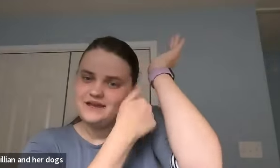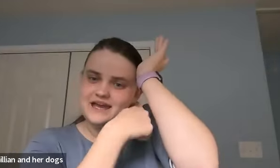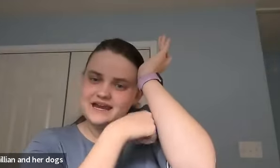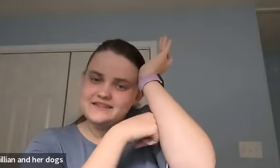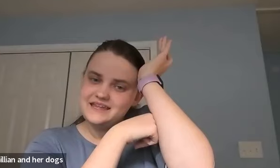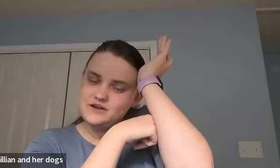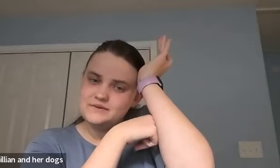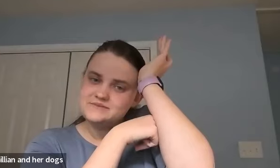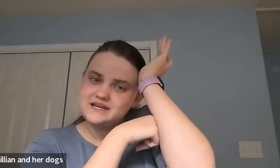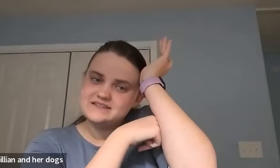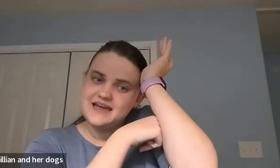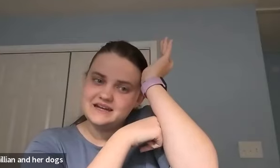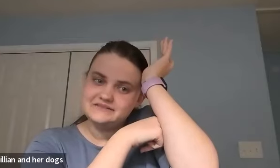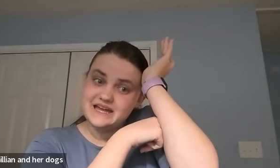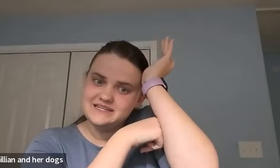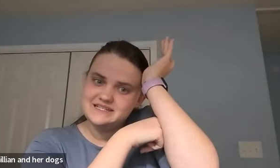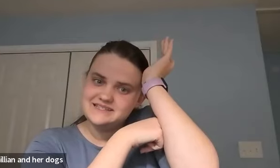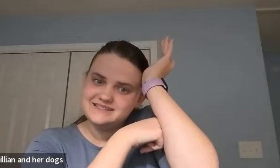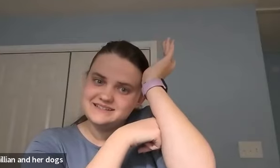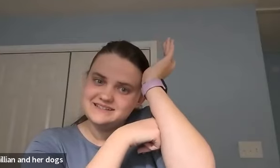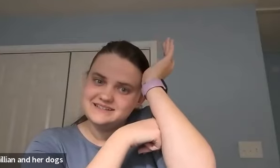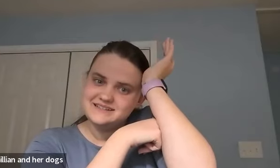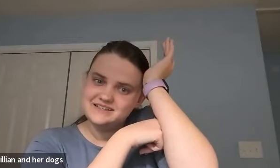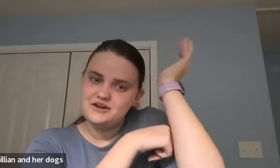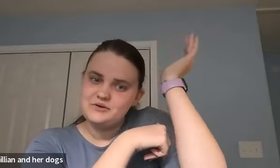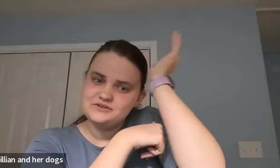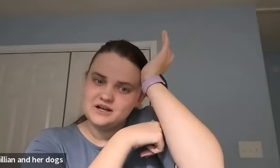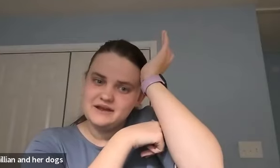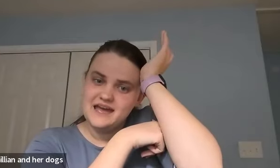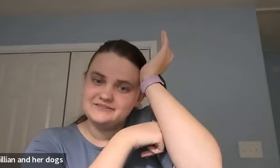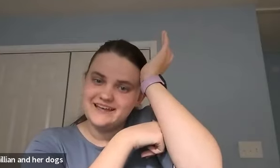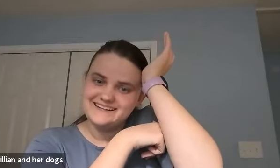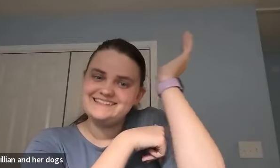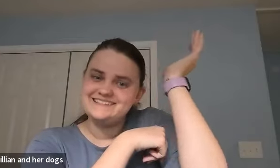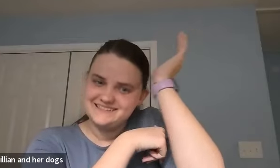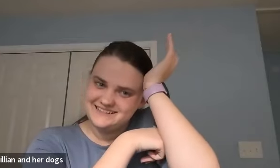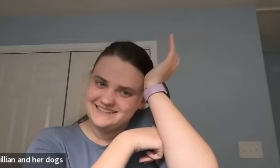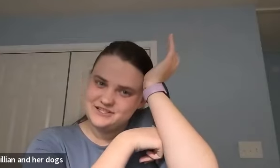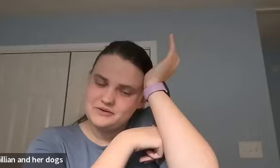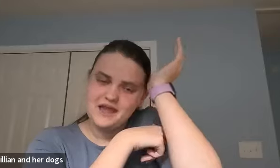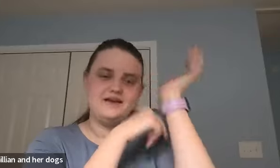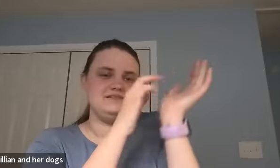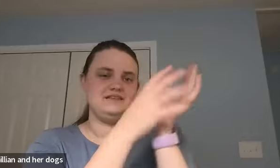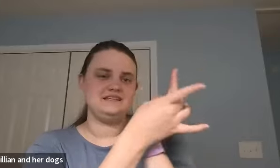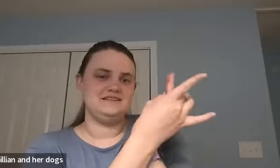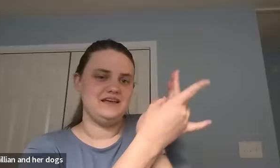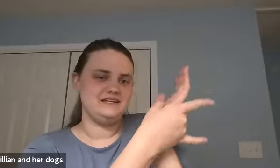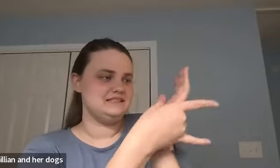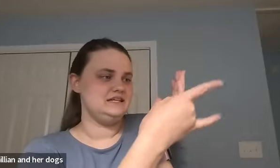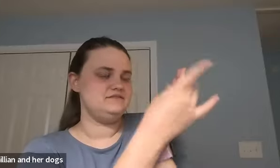and it's almost because of the head of lettuce. You know, you talk about a head of lettuce. So yeah, that's like the lettuce leaves, you know,